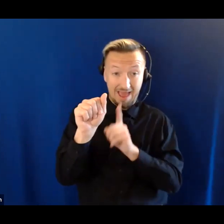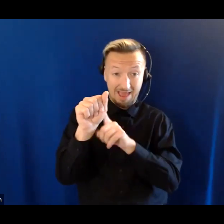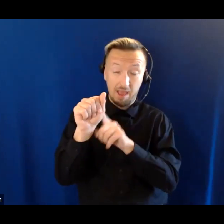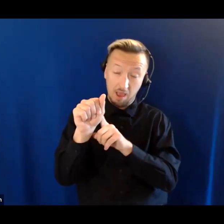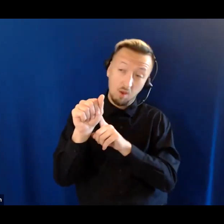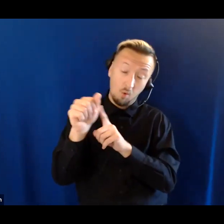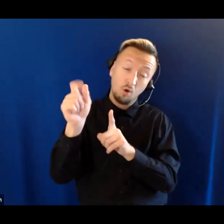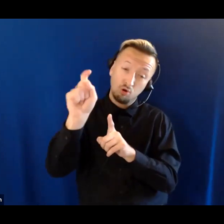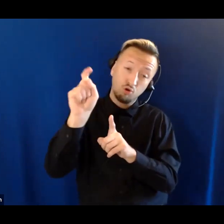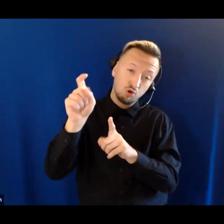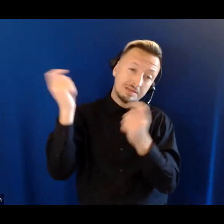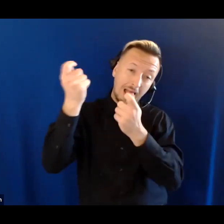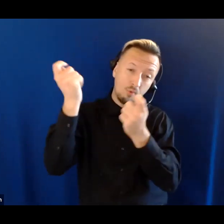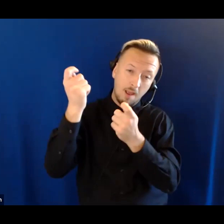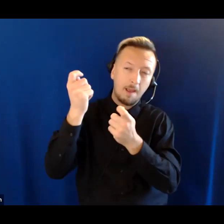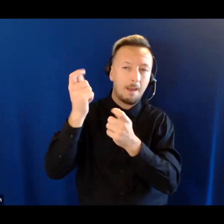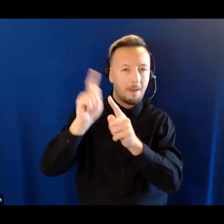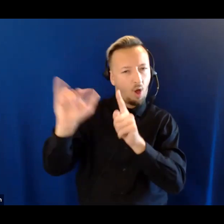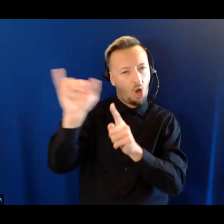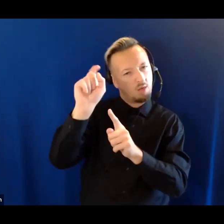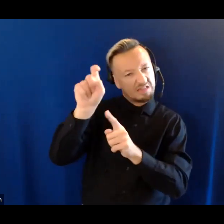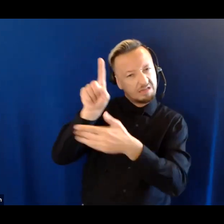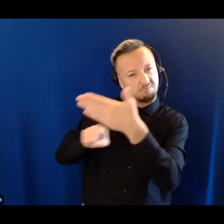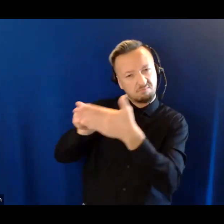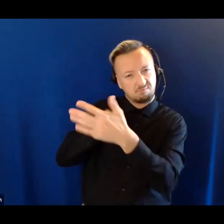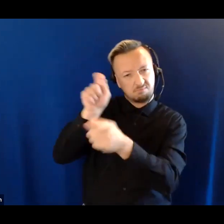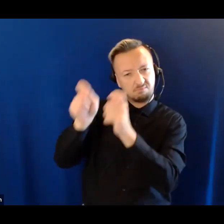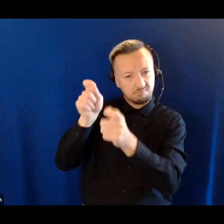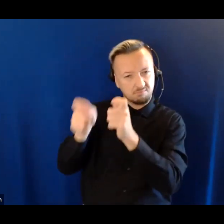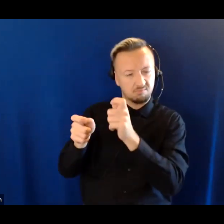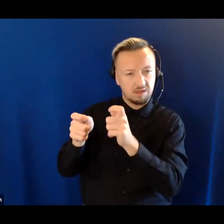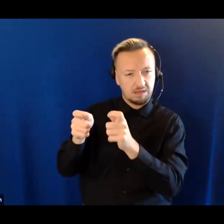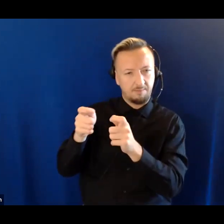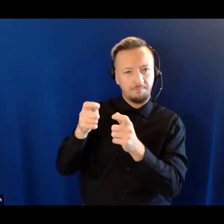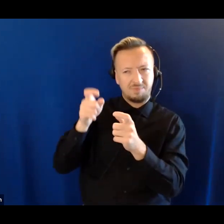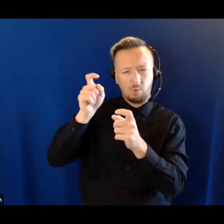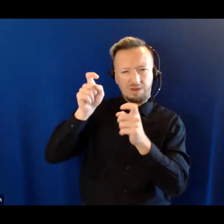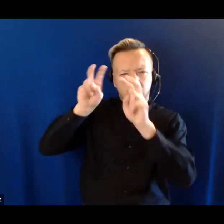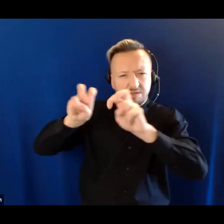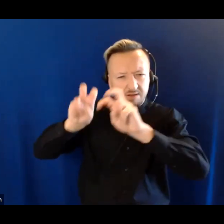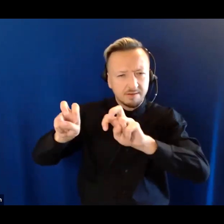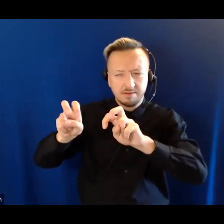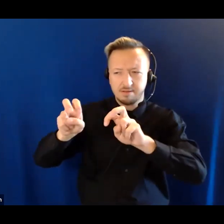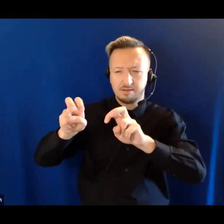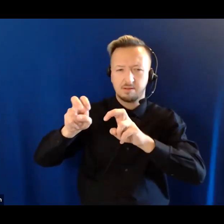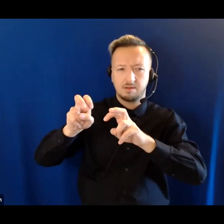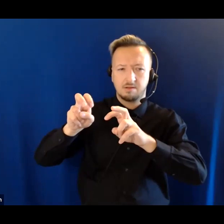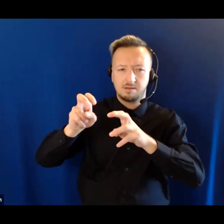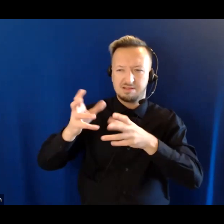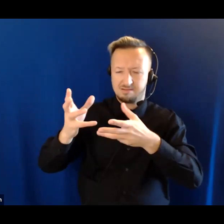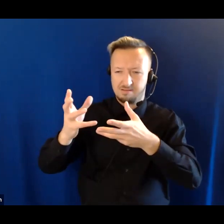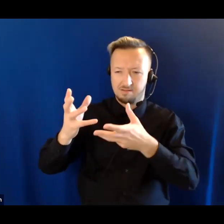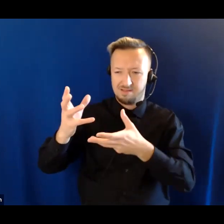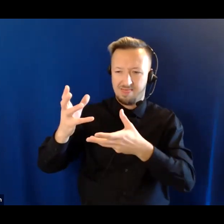celebrate, it's also something that we should critique and we should look at, and we should incorporate an amount of rigor into